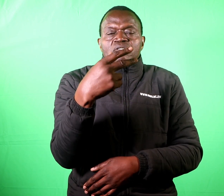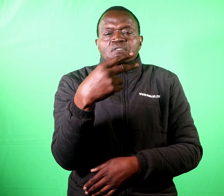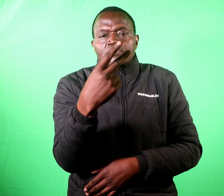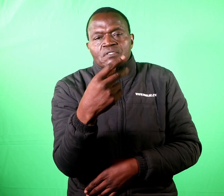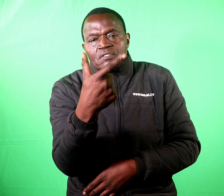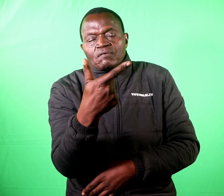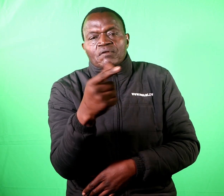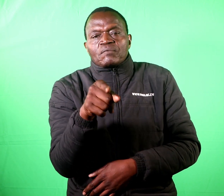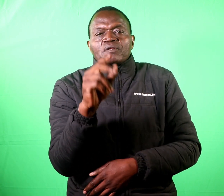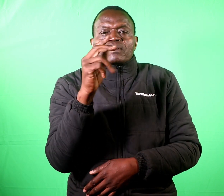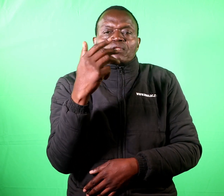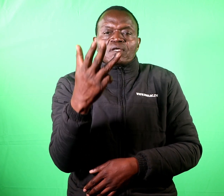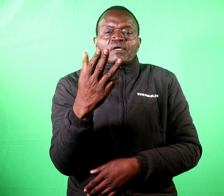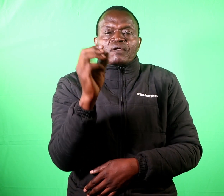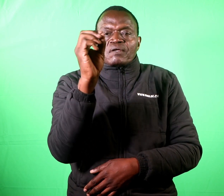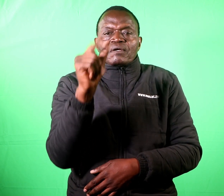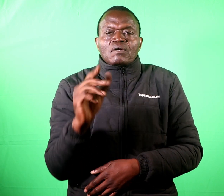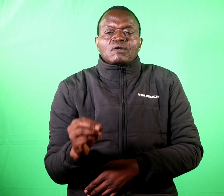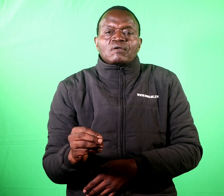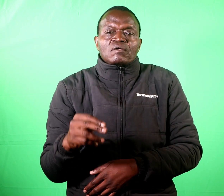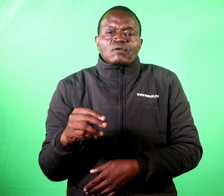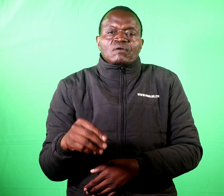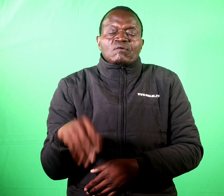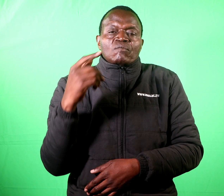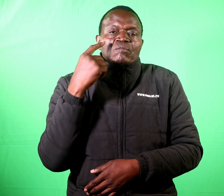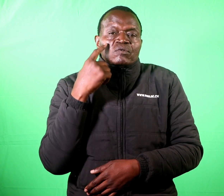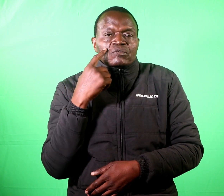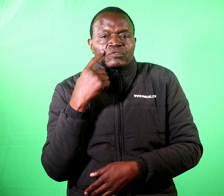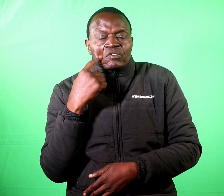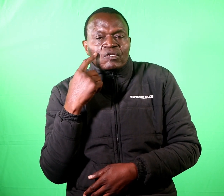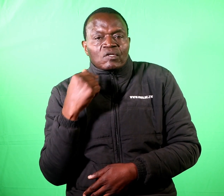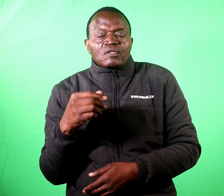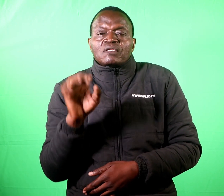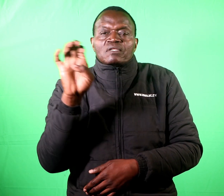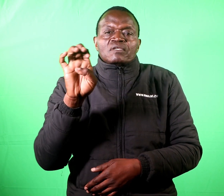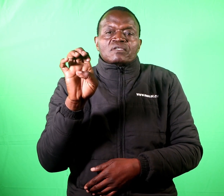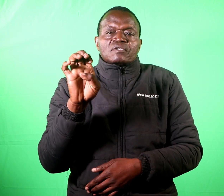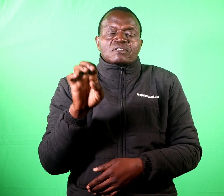7.9%. Marsh East, casual labor